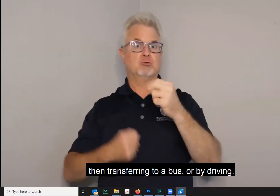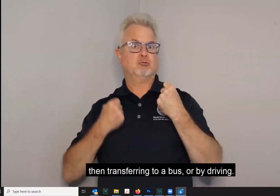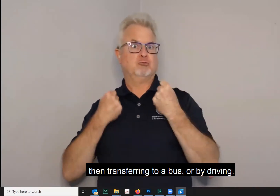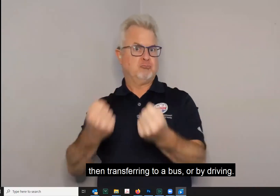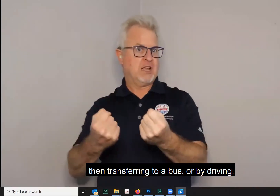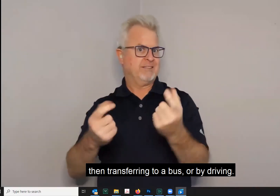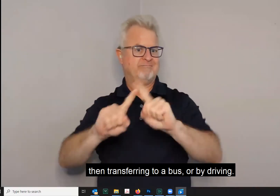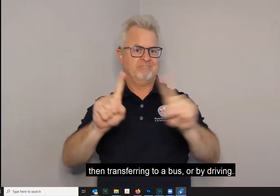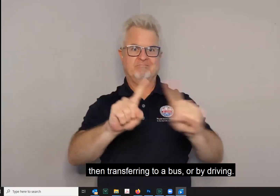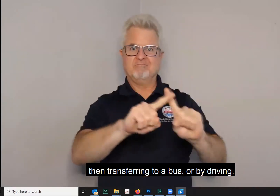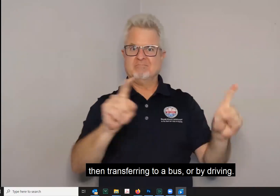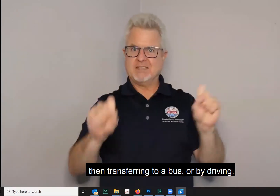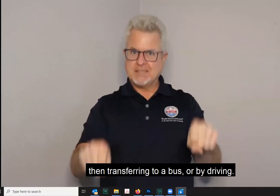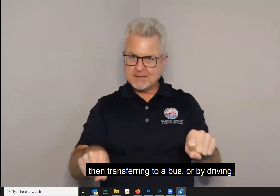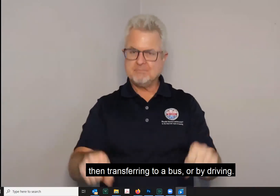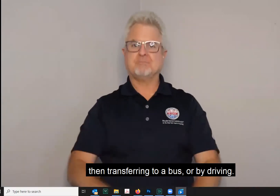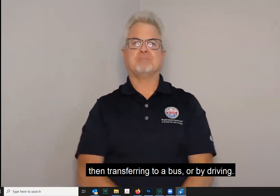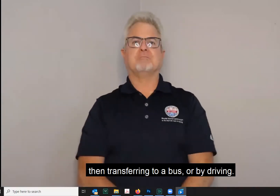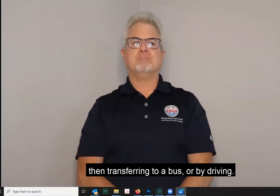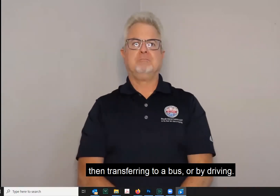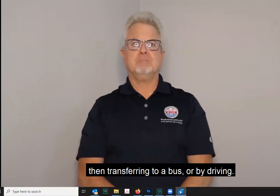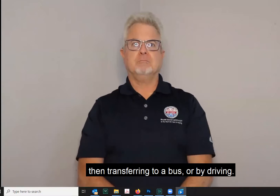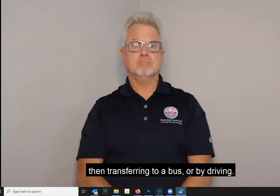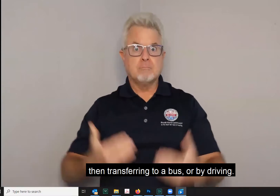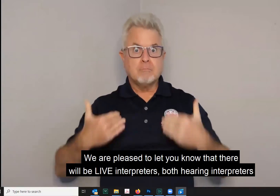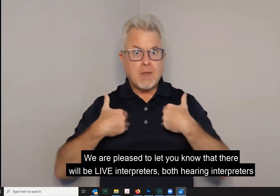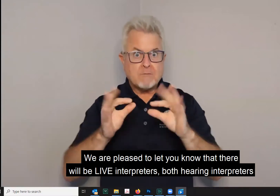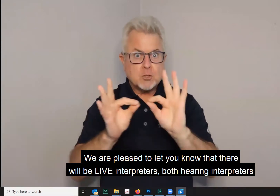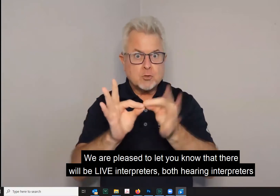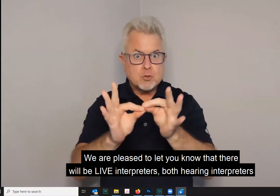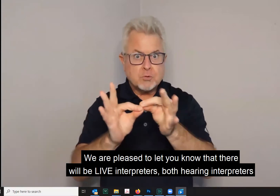bus, taking the train and transferring to a bus, even driving.